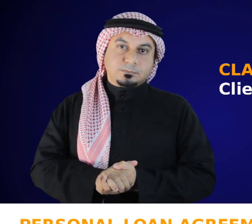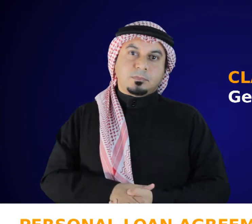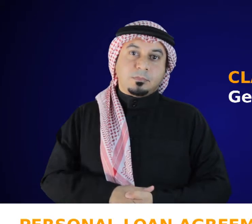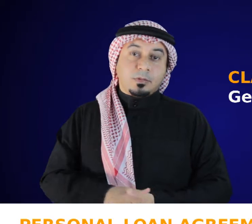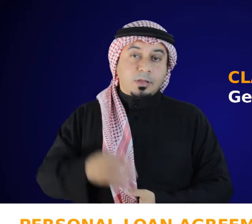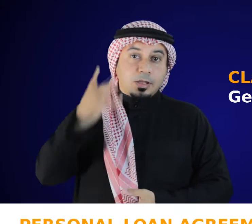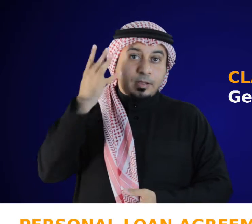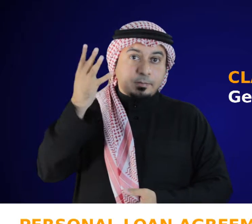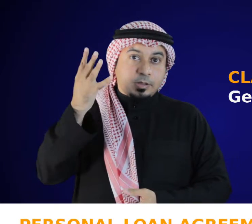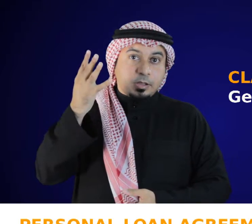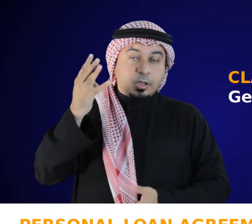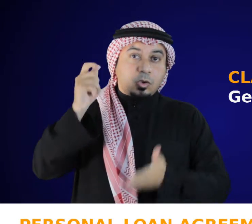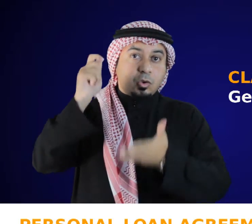Clause 4. General provisions.